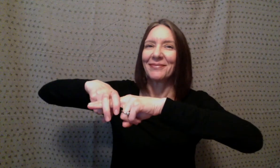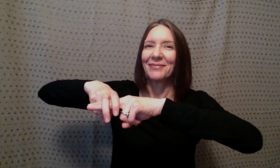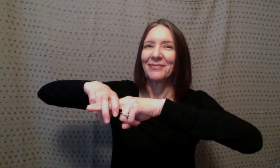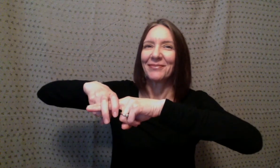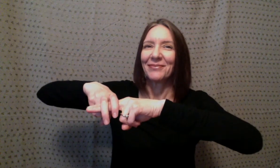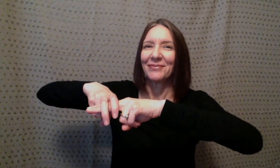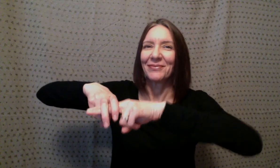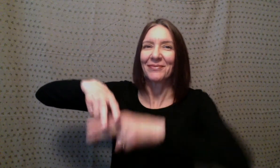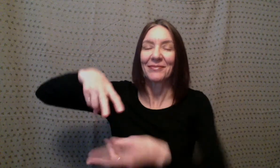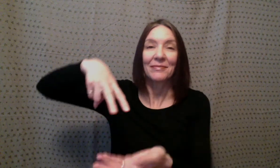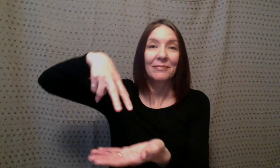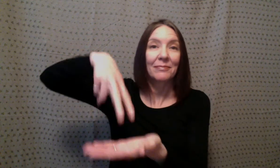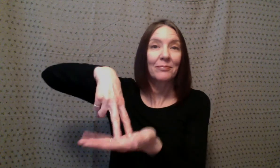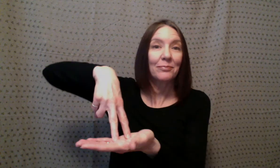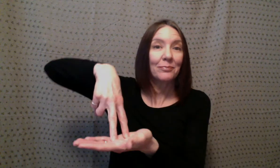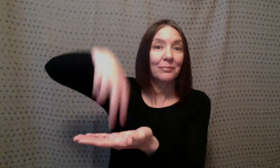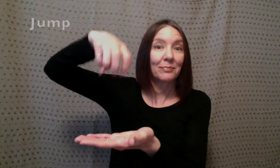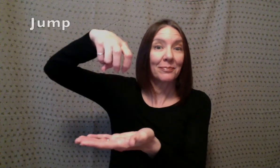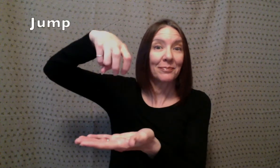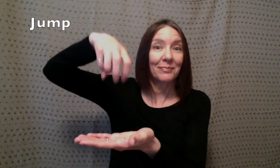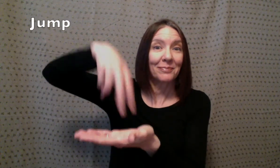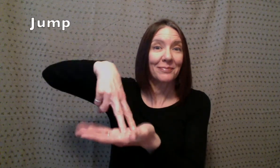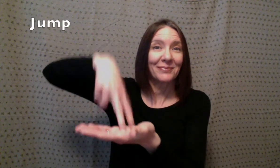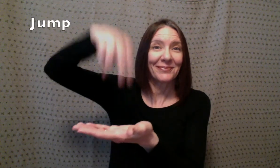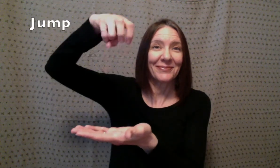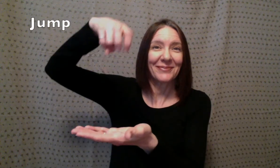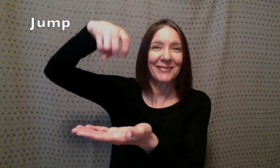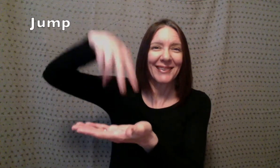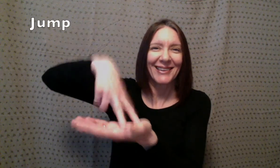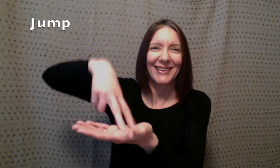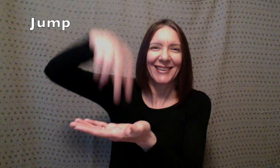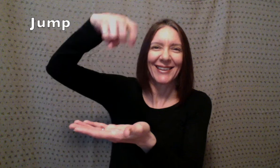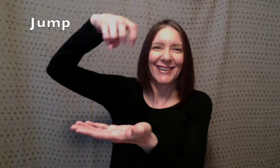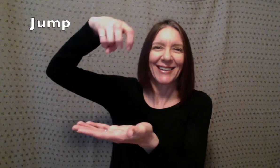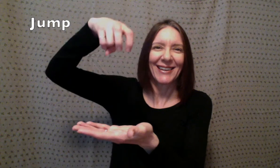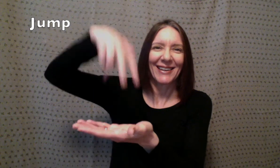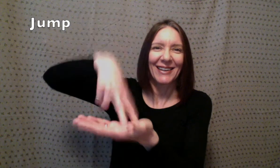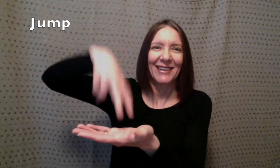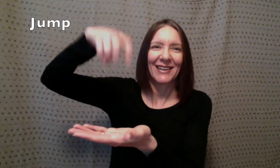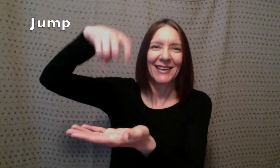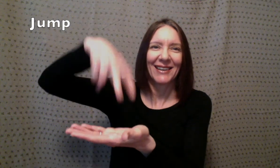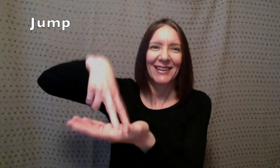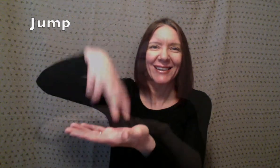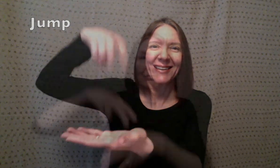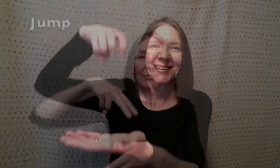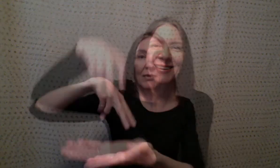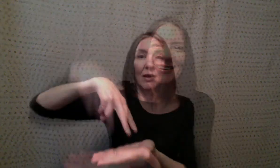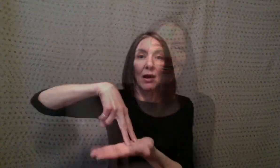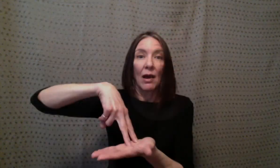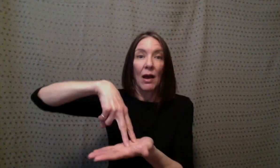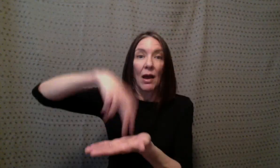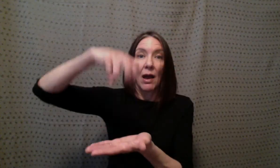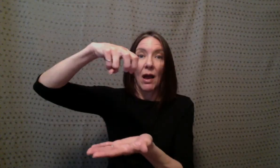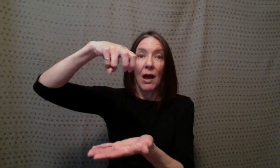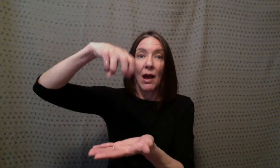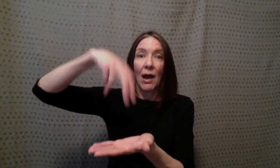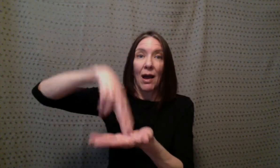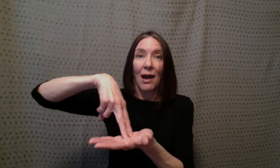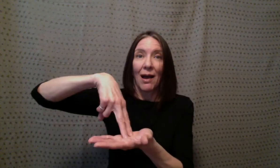hand. Jump is signed by articulating the fingers of the dominant V hand shape to mimic